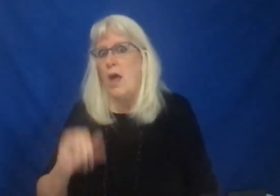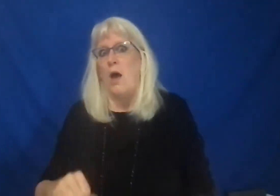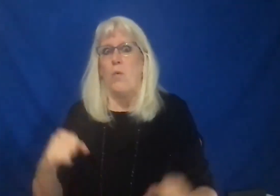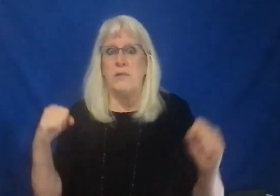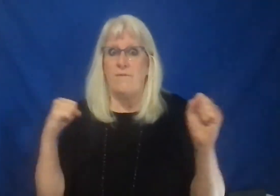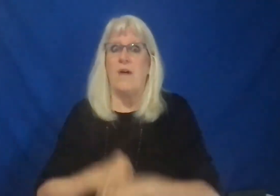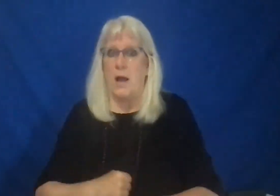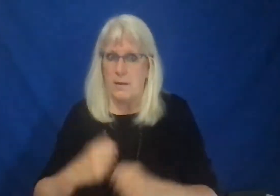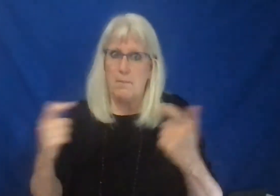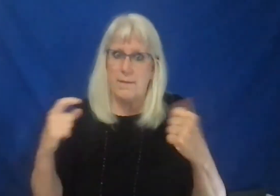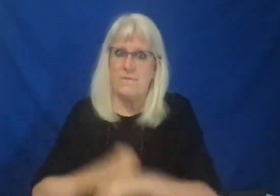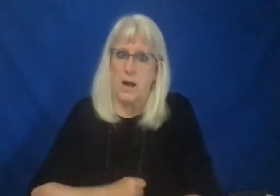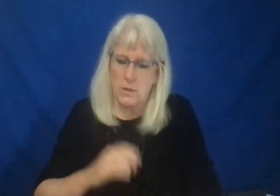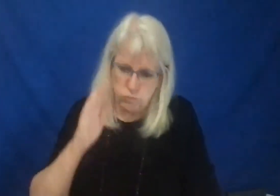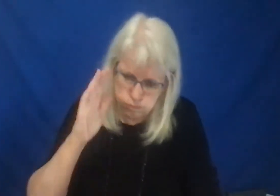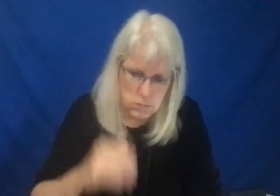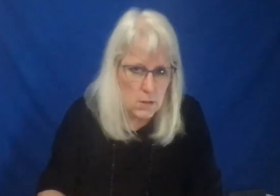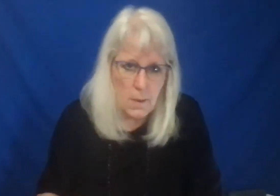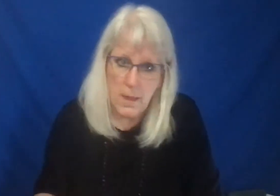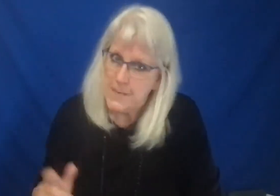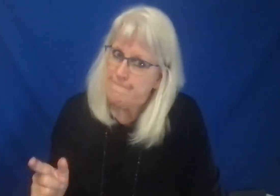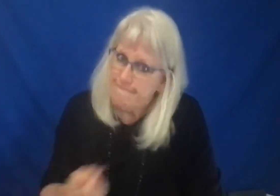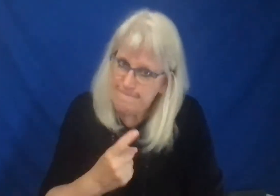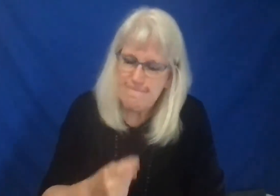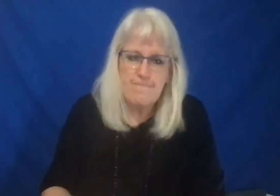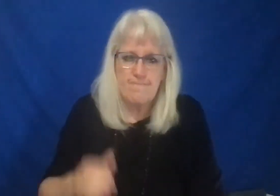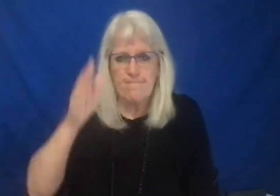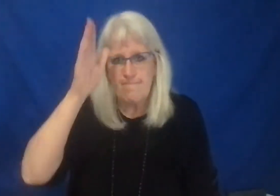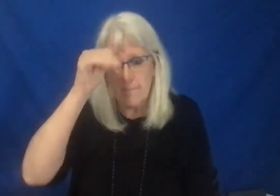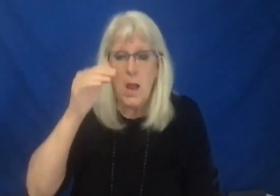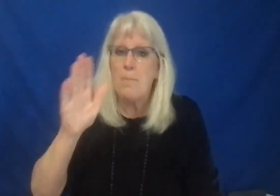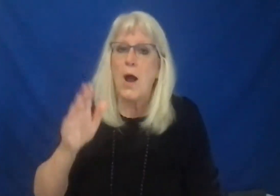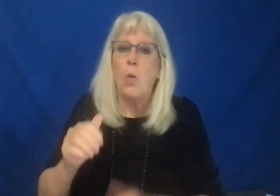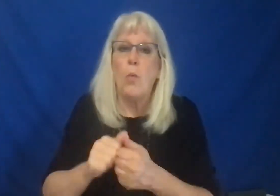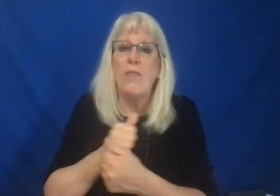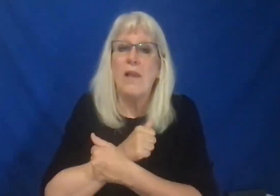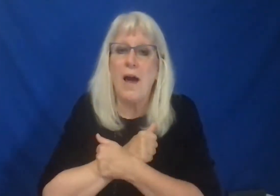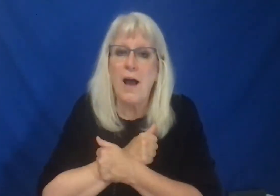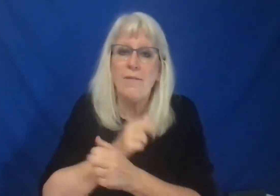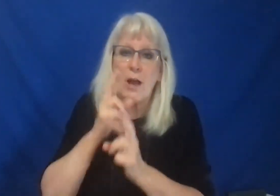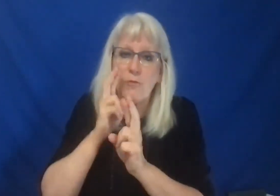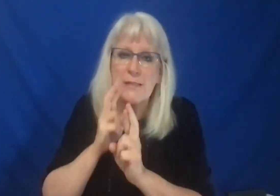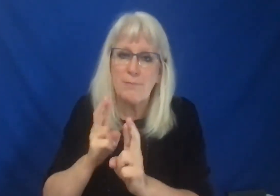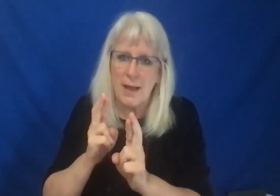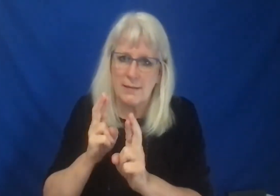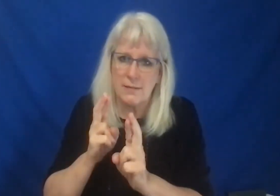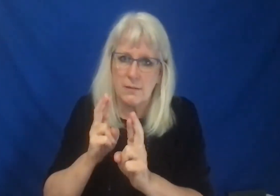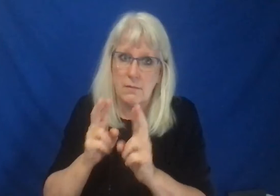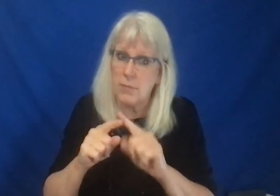And, you know, I was able to do this with love and dignity and respect, but I held my line because I